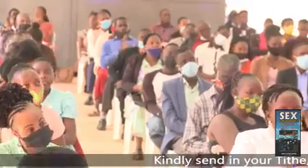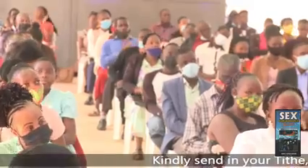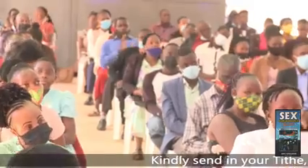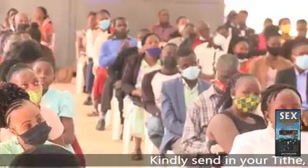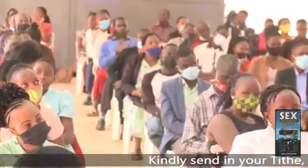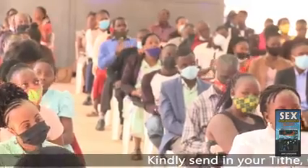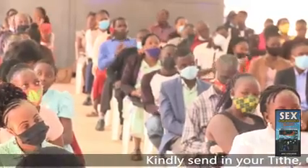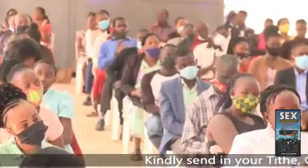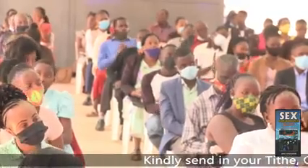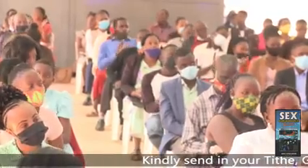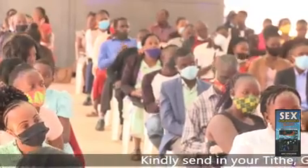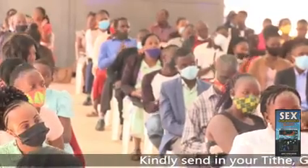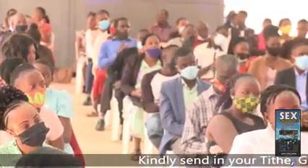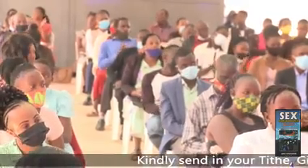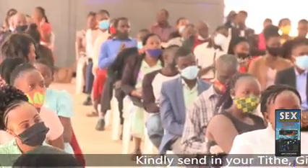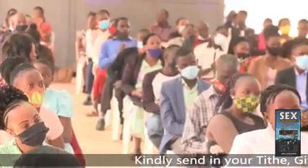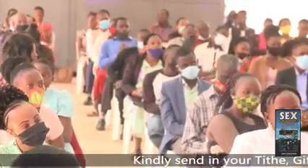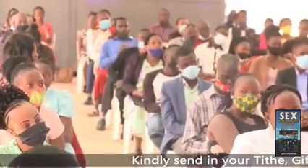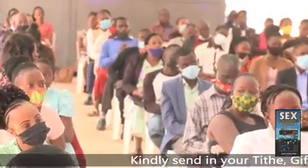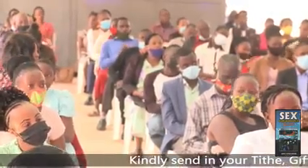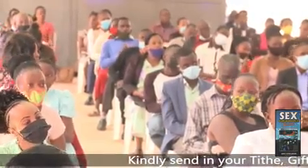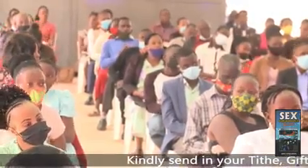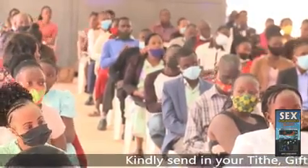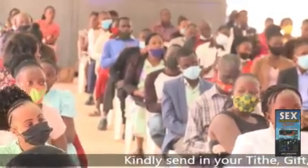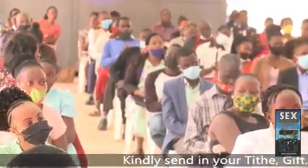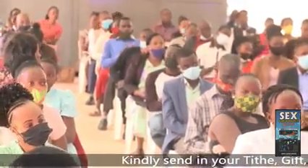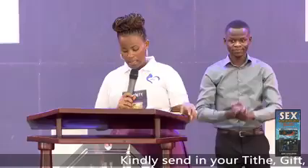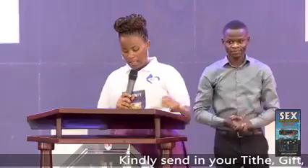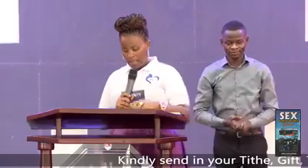more on that. May God bless you.